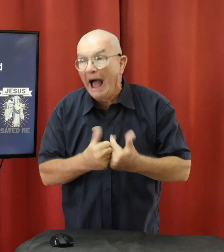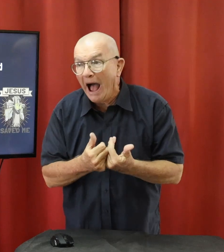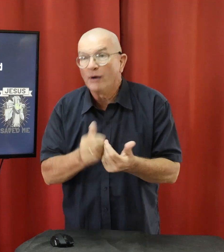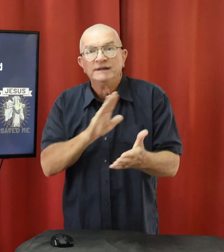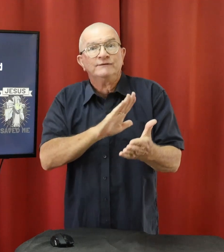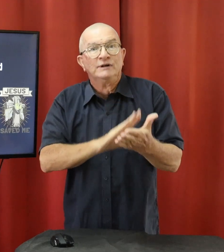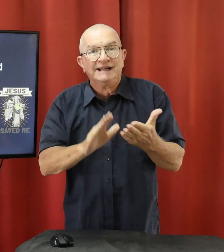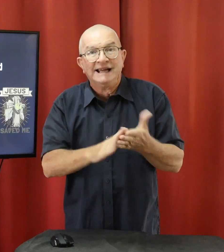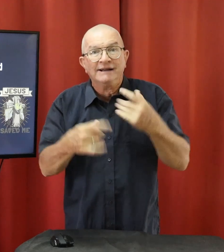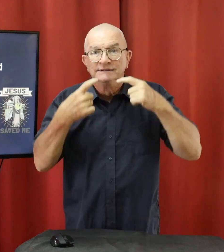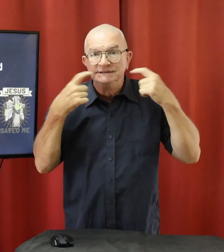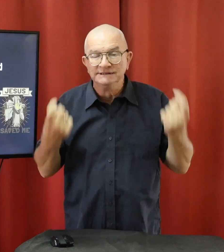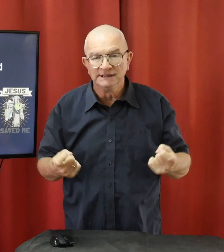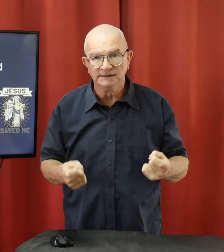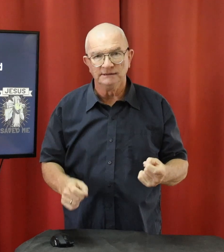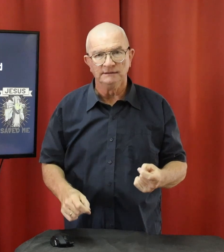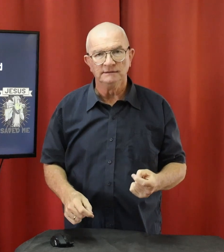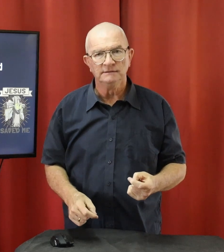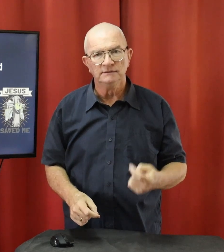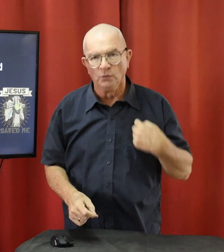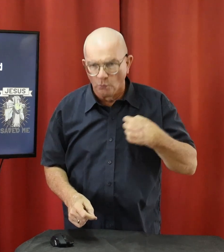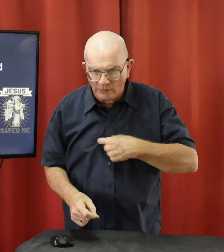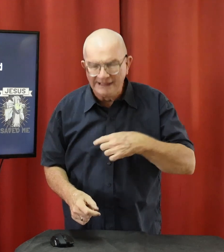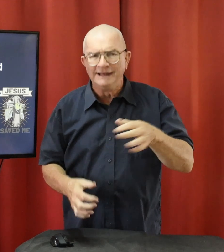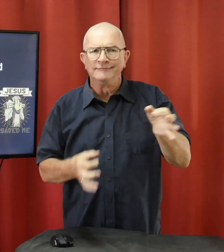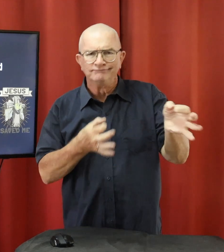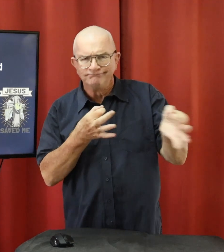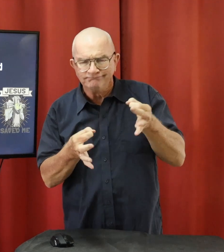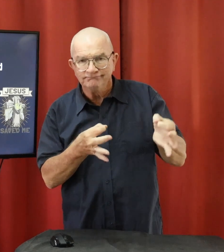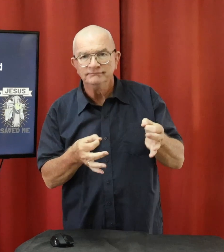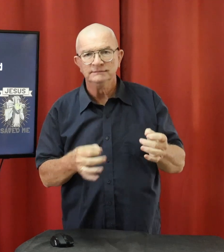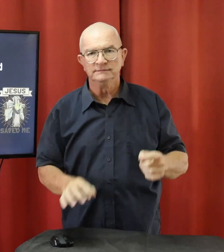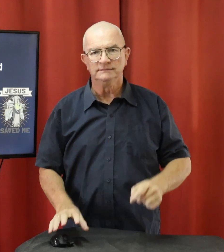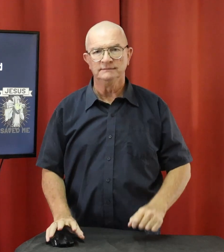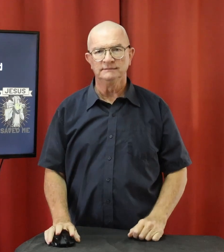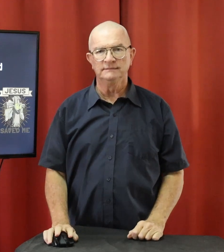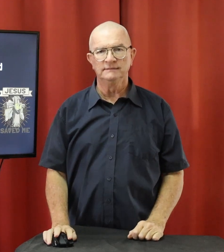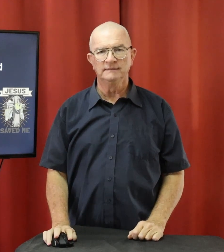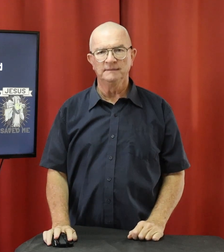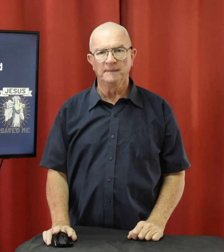did He resurrect? Why can He forgive sins? We can explain.